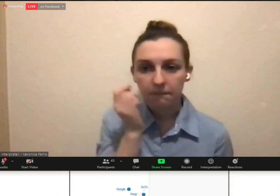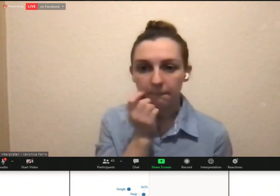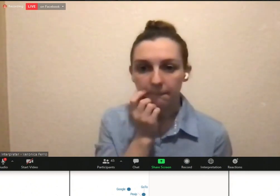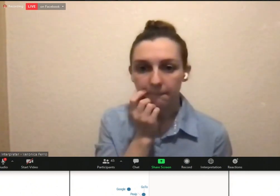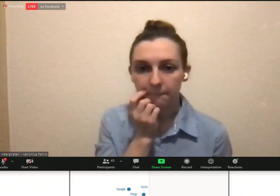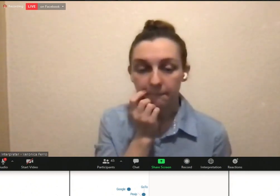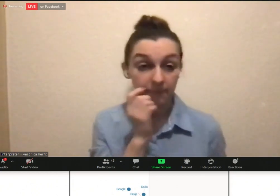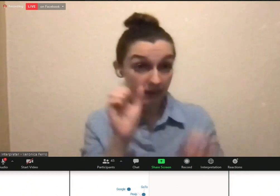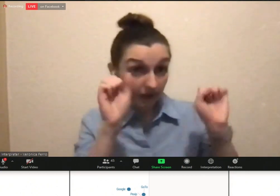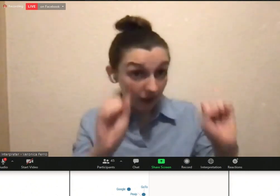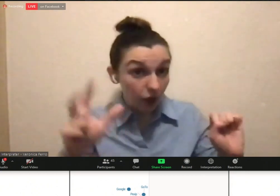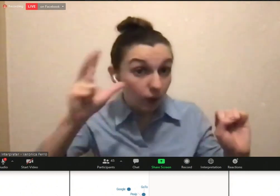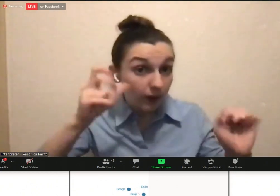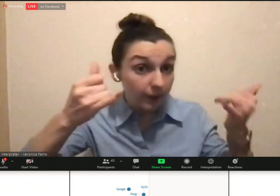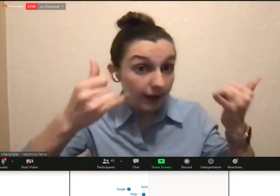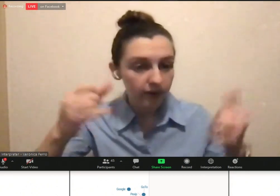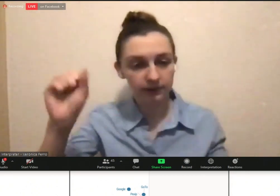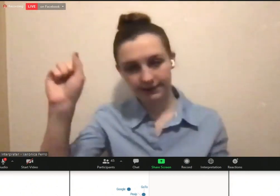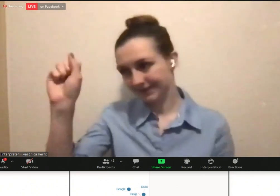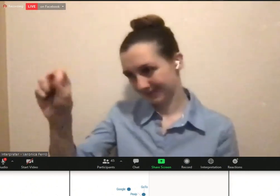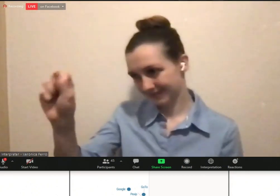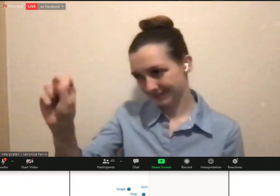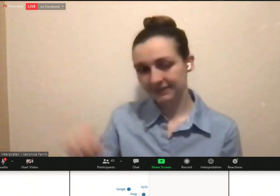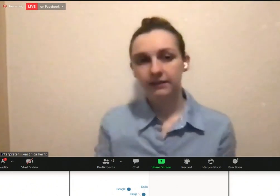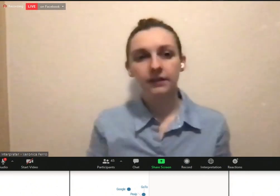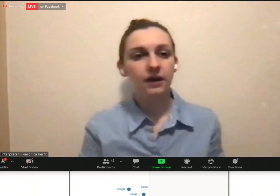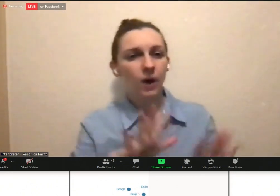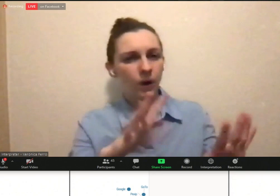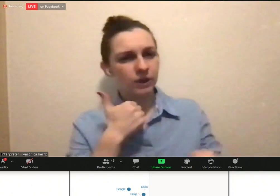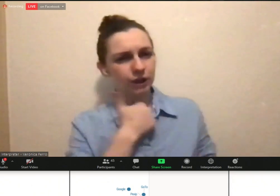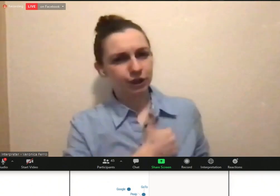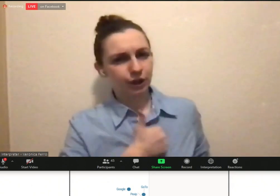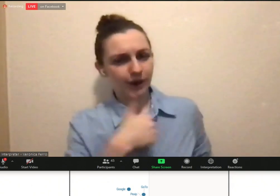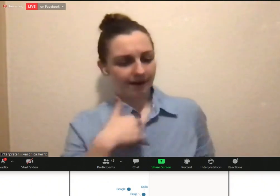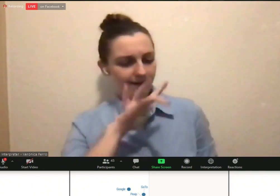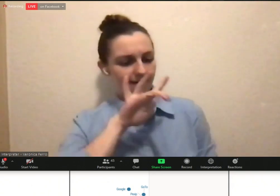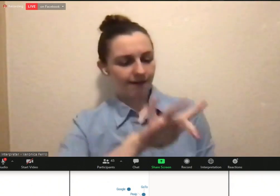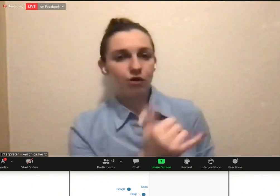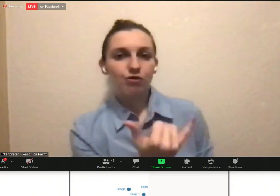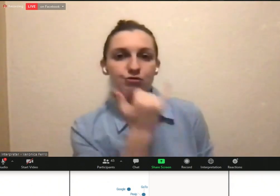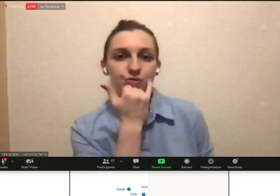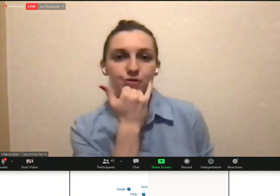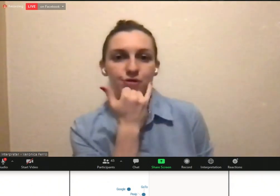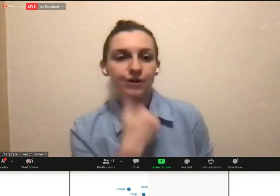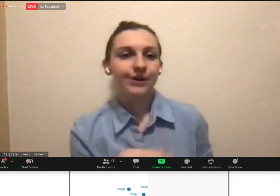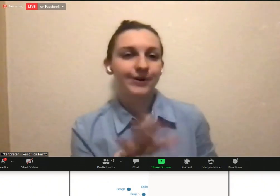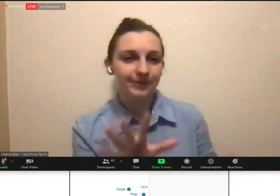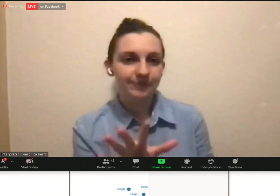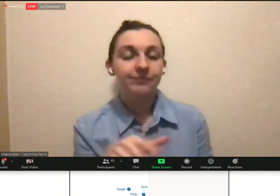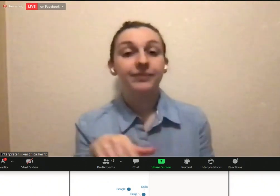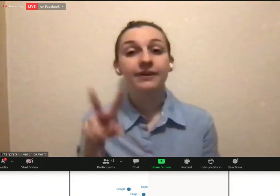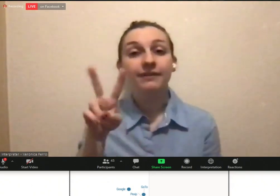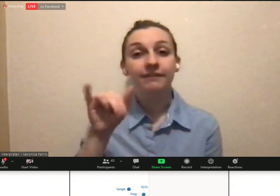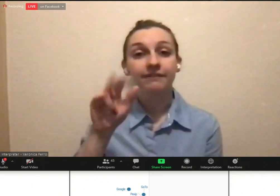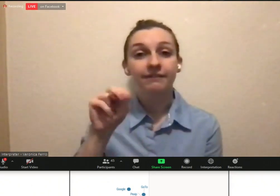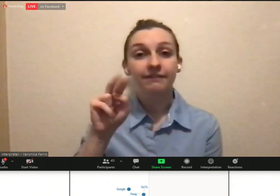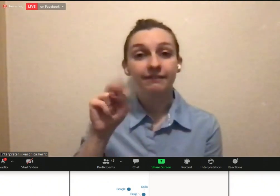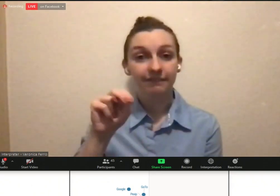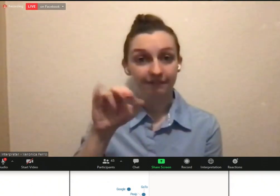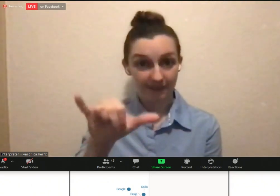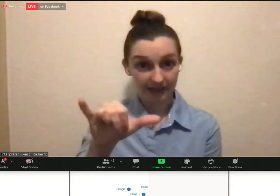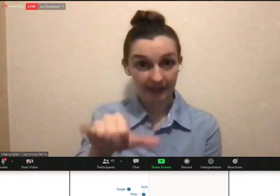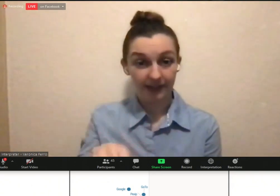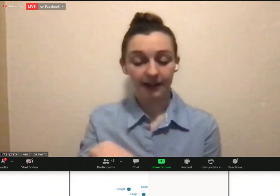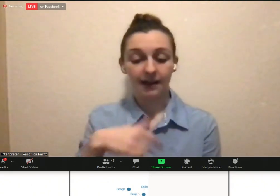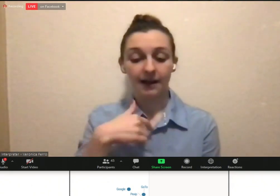Can you hear me now? There we go. Go ahead, Vinny. Okay. I'm sorry, I must have hit the wrong button. Please excuse. This is Vinny Del-Giudice at Bloomberg News in